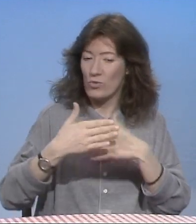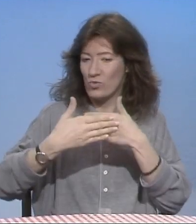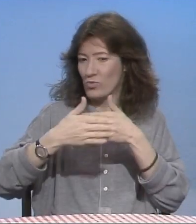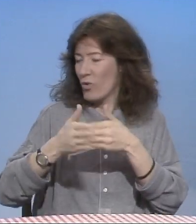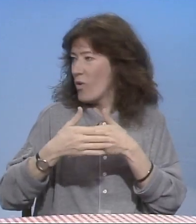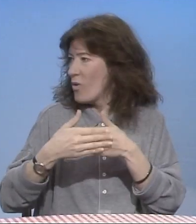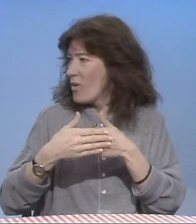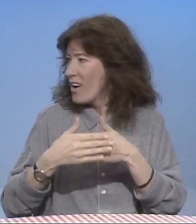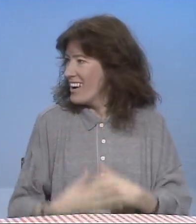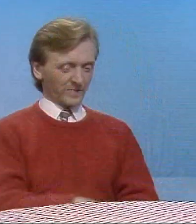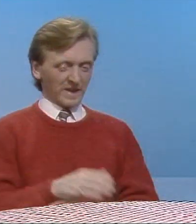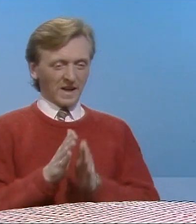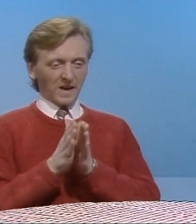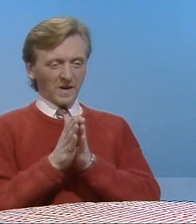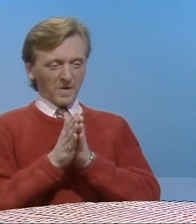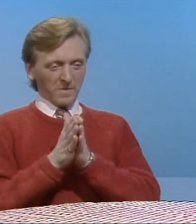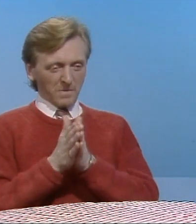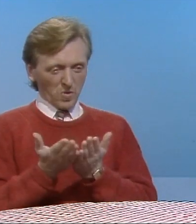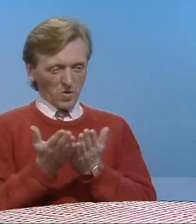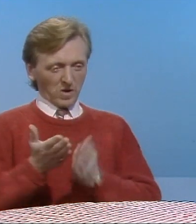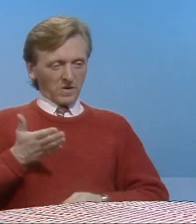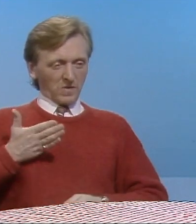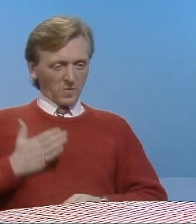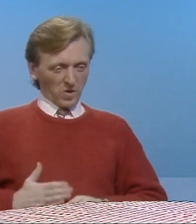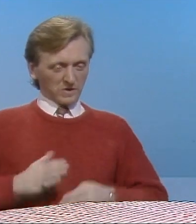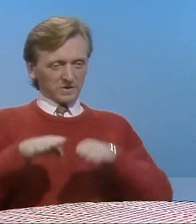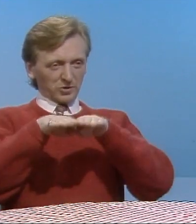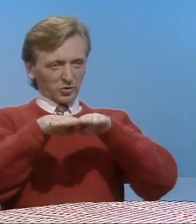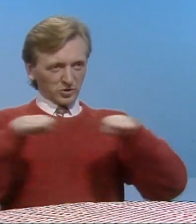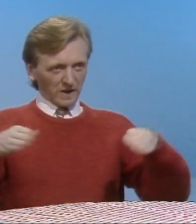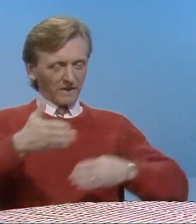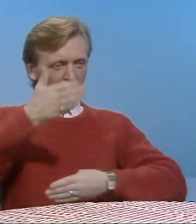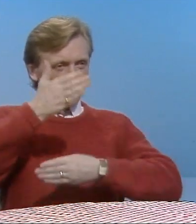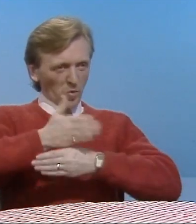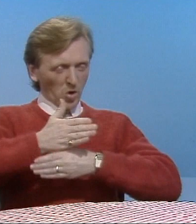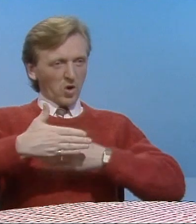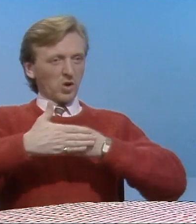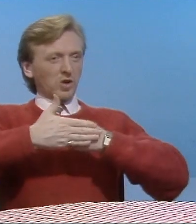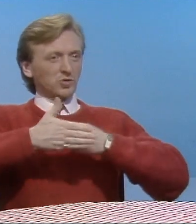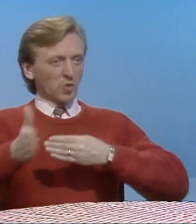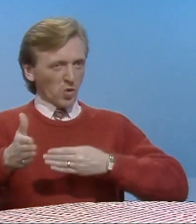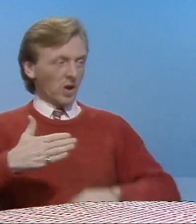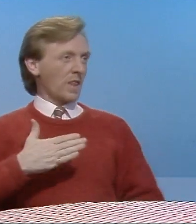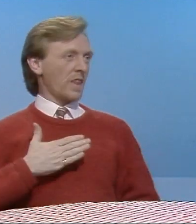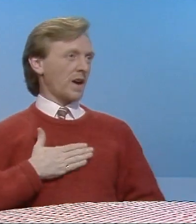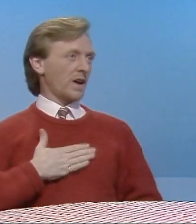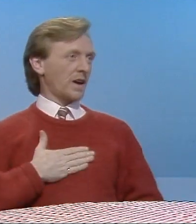work, door. Book, want, shelf, work, door,